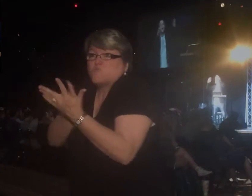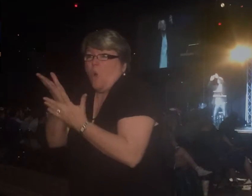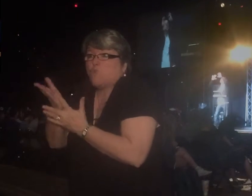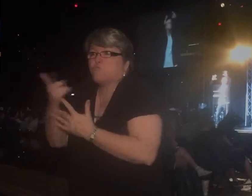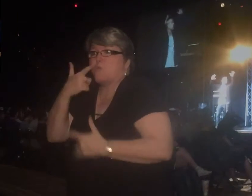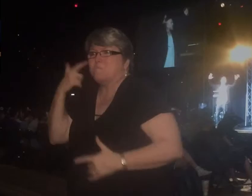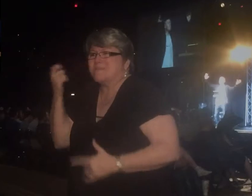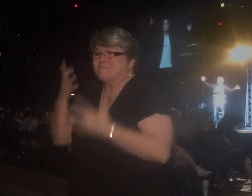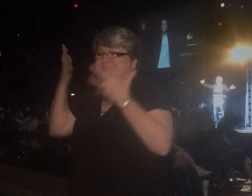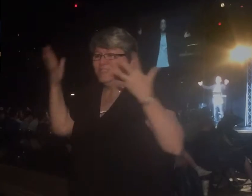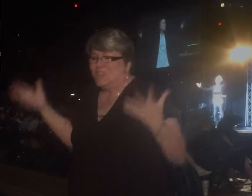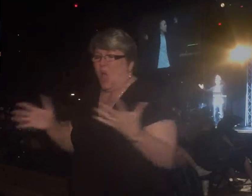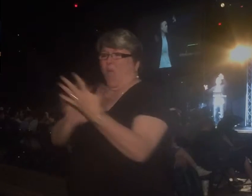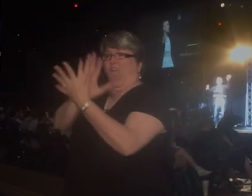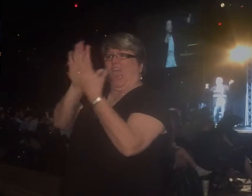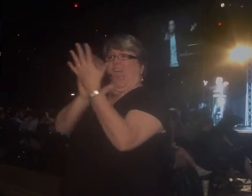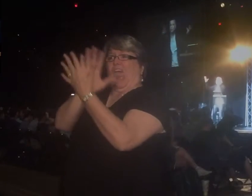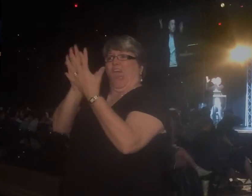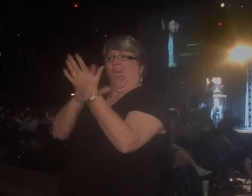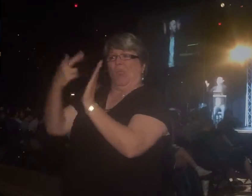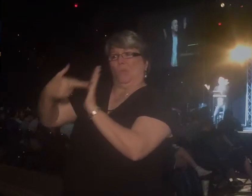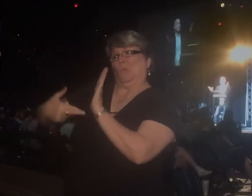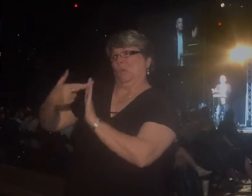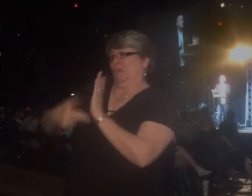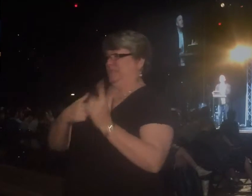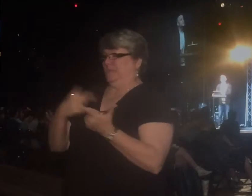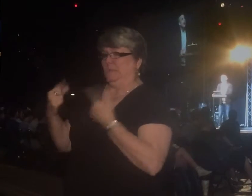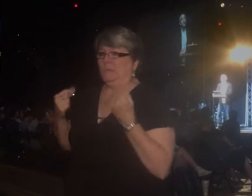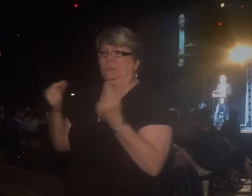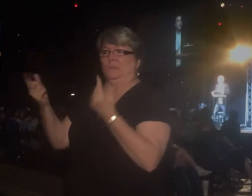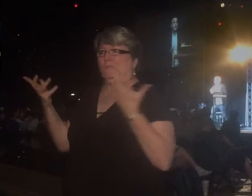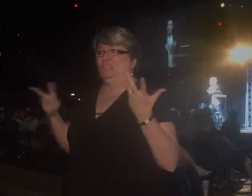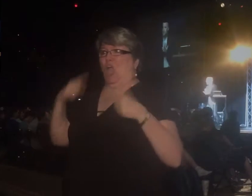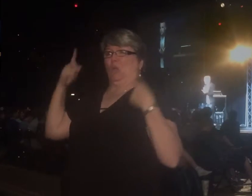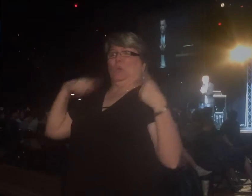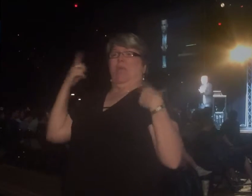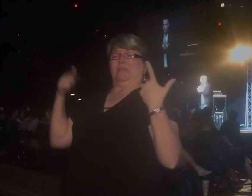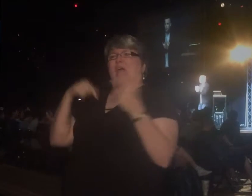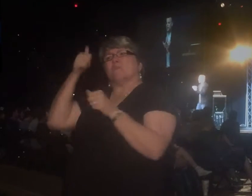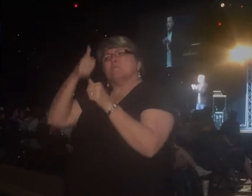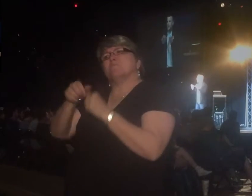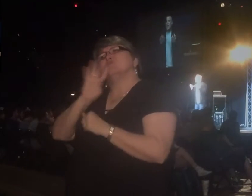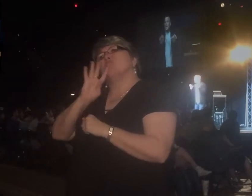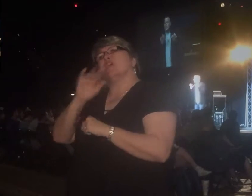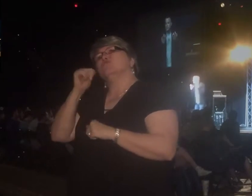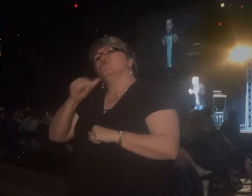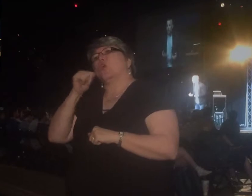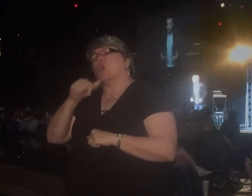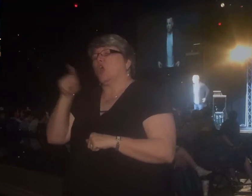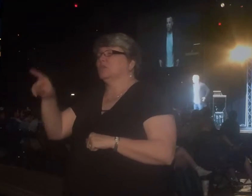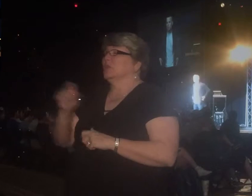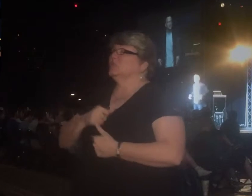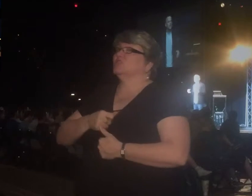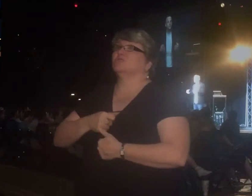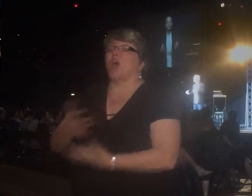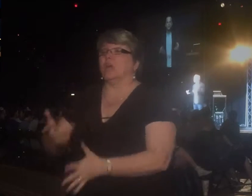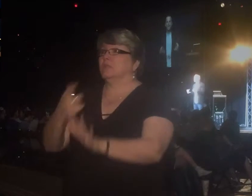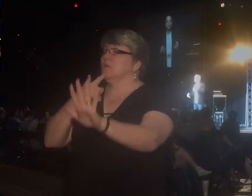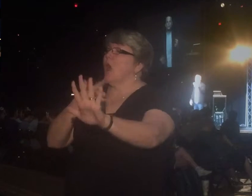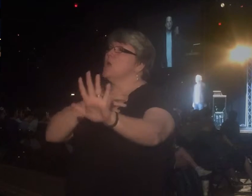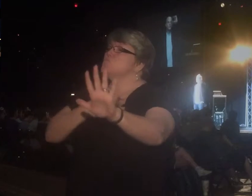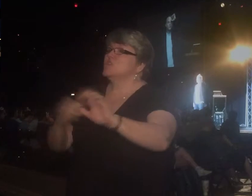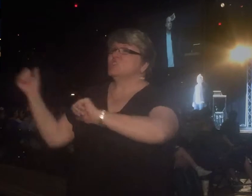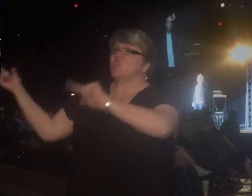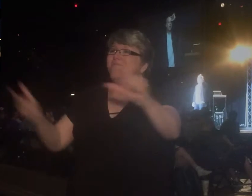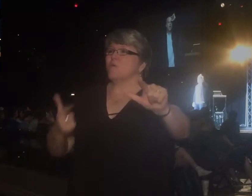through because it's so ambiguous? What are the rules? What am I supposed to do? It's all crazy. I remember talking to a girl that in exhaustion at one point said, I just